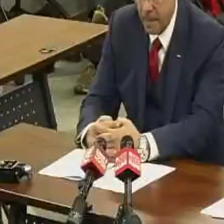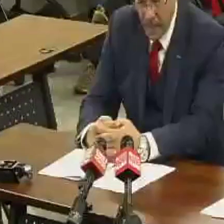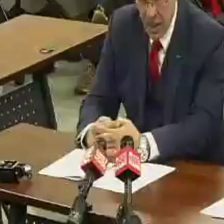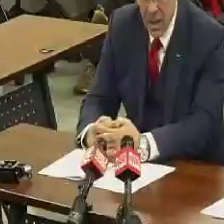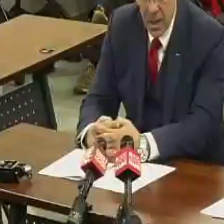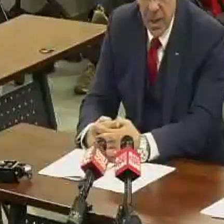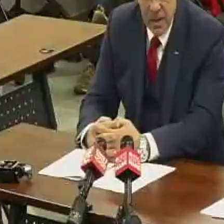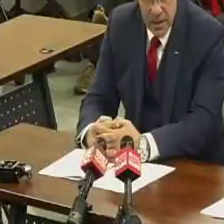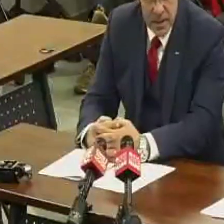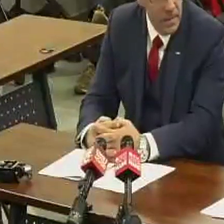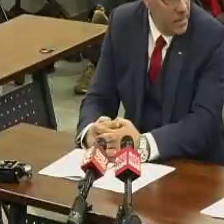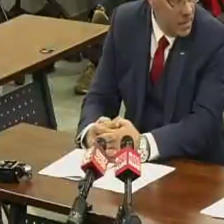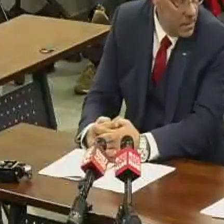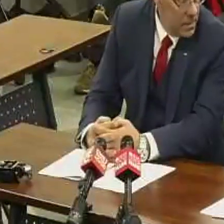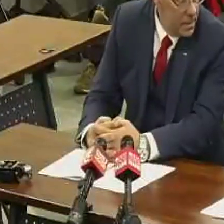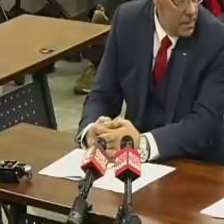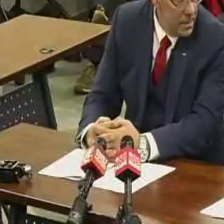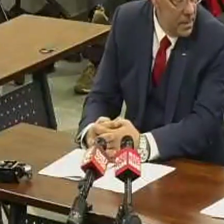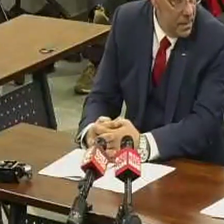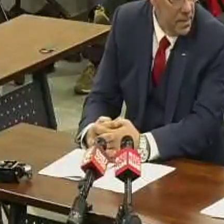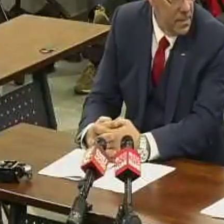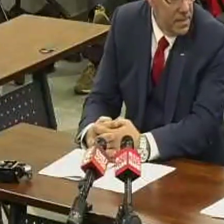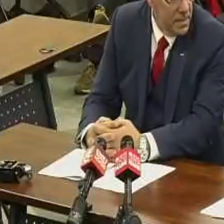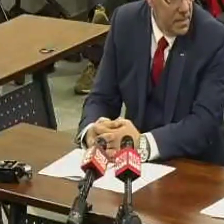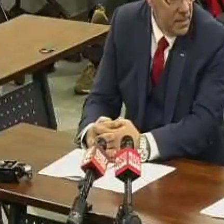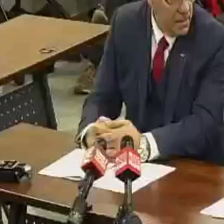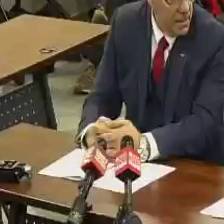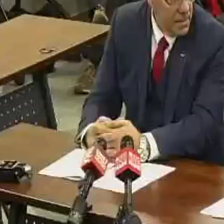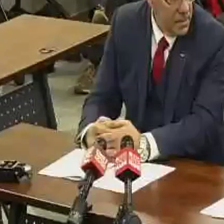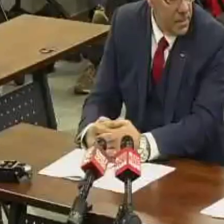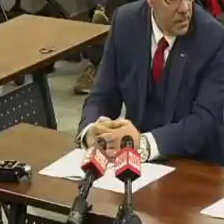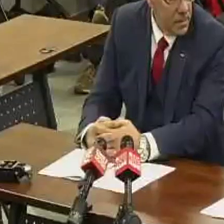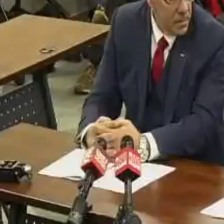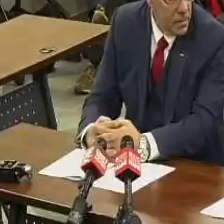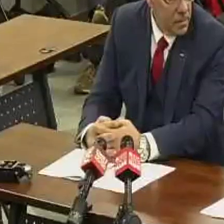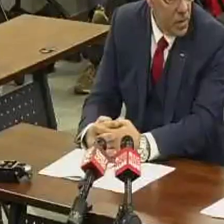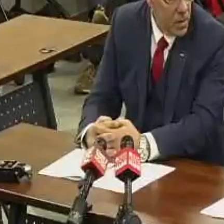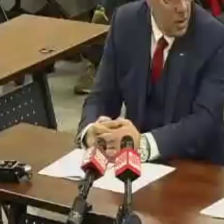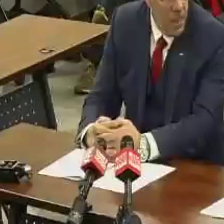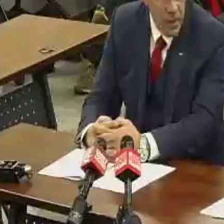Be more less subtle. You have to become less subtle